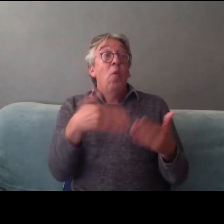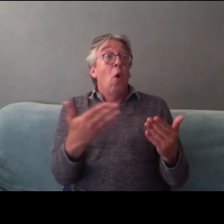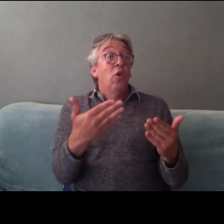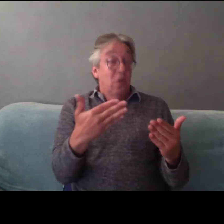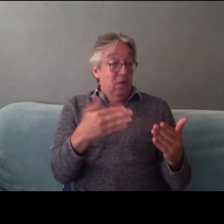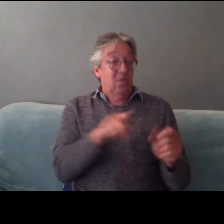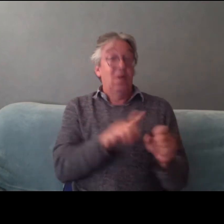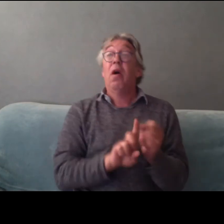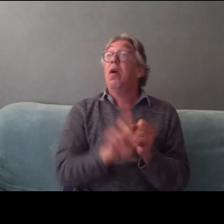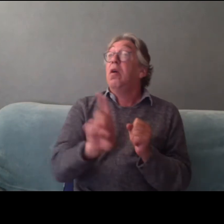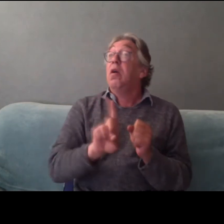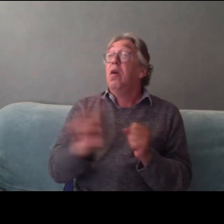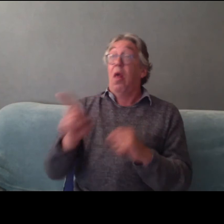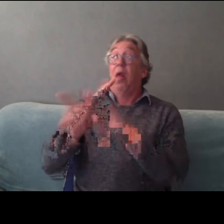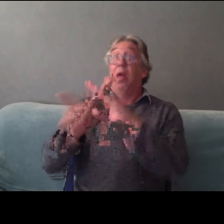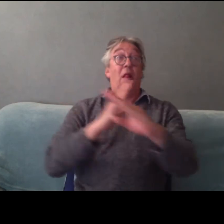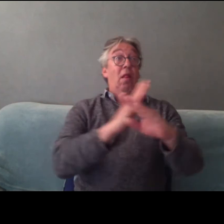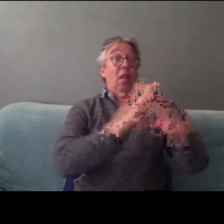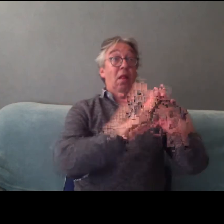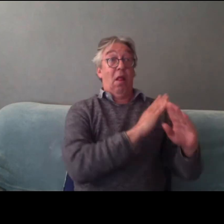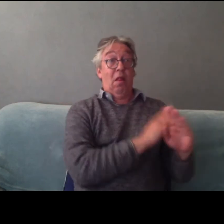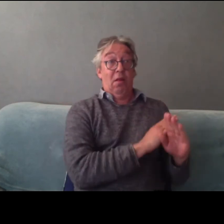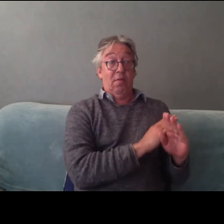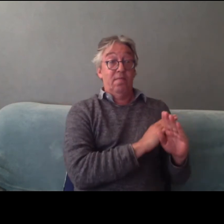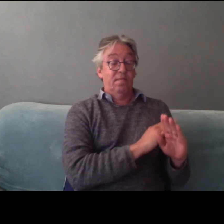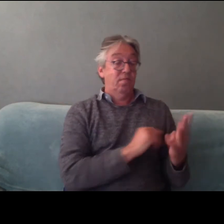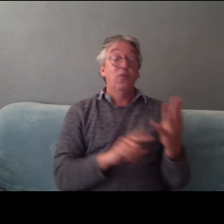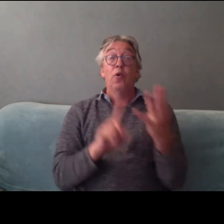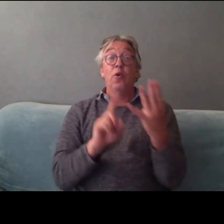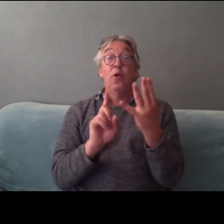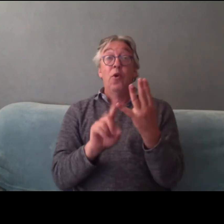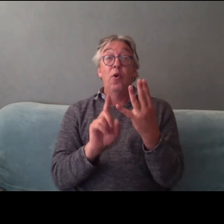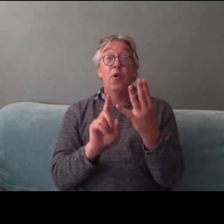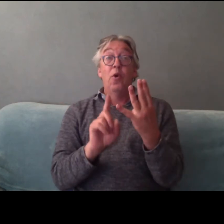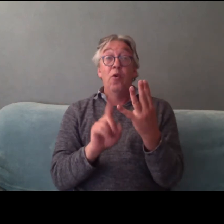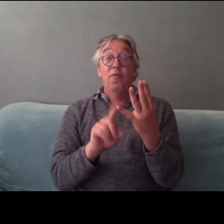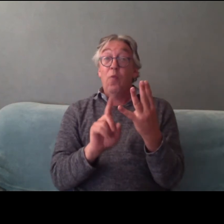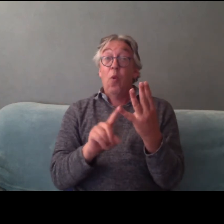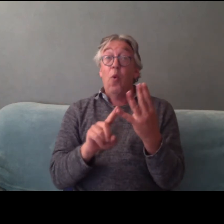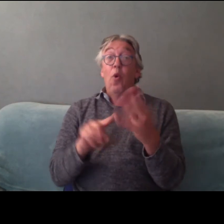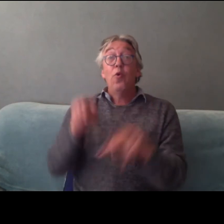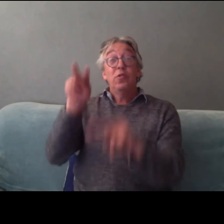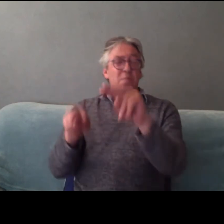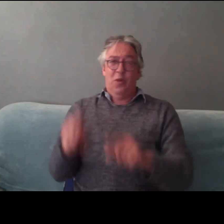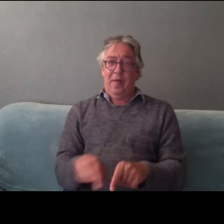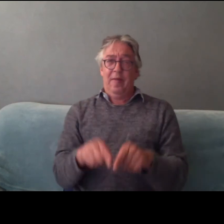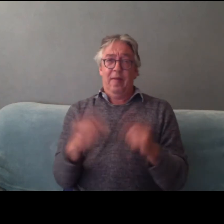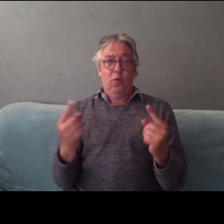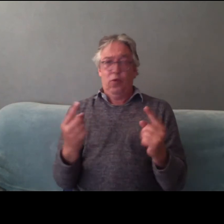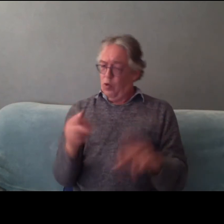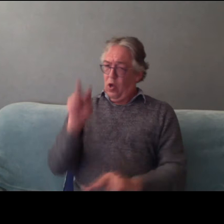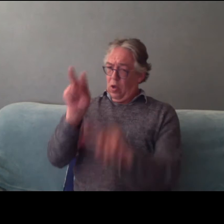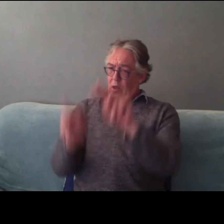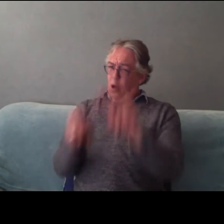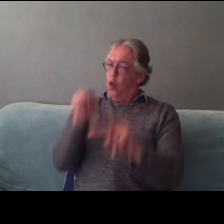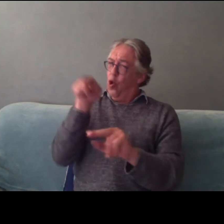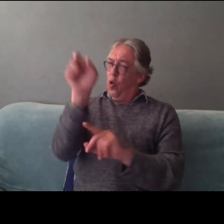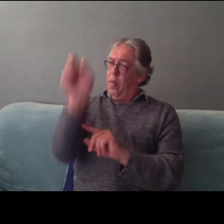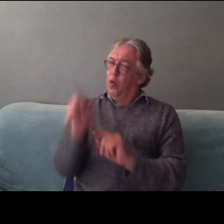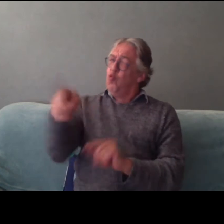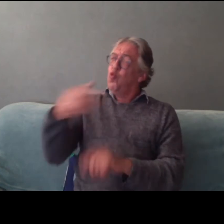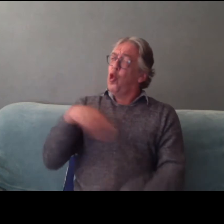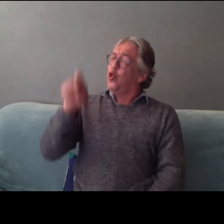A fourth type of assessment would be rather different. It would be an assessment of needs rather than an